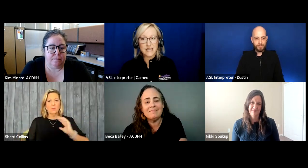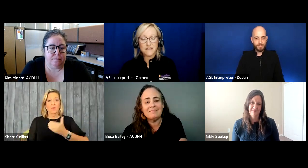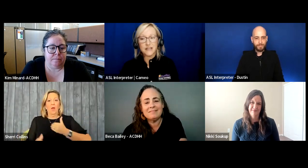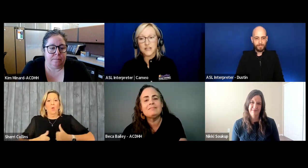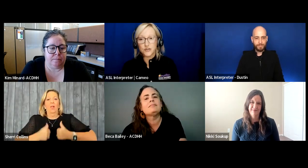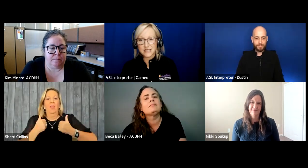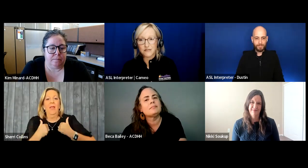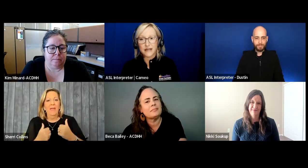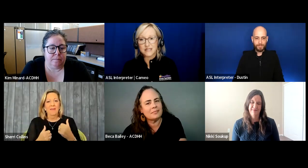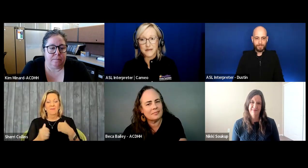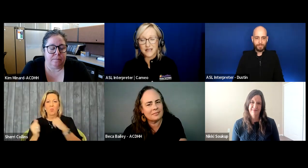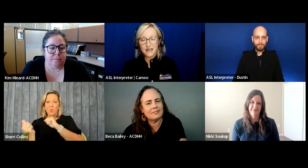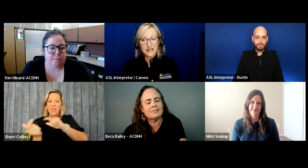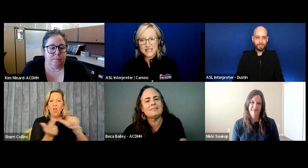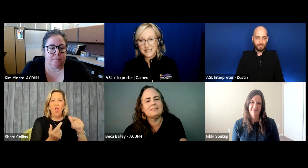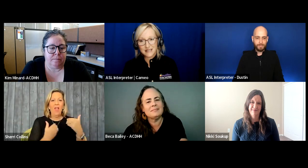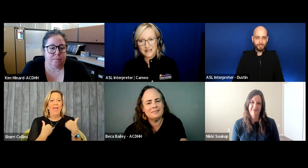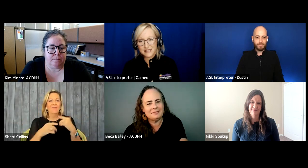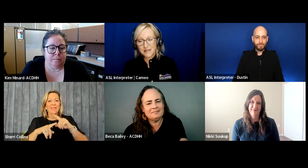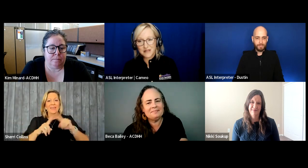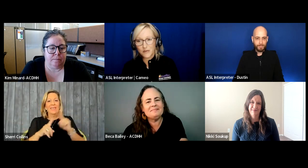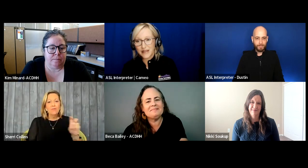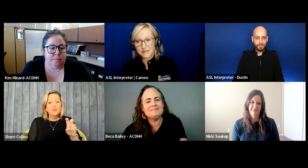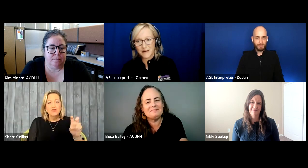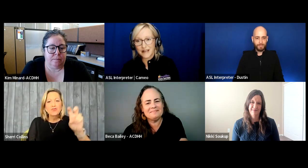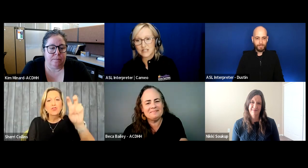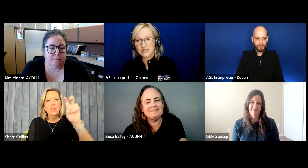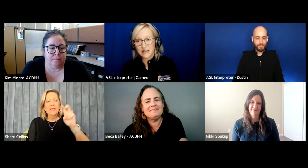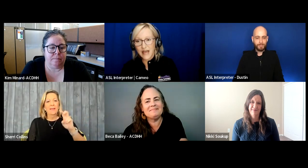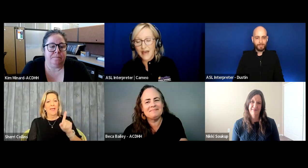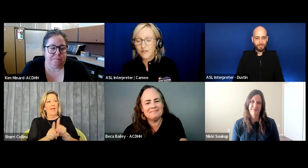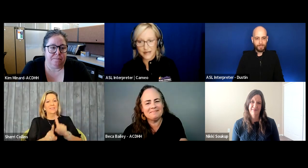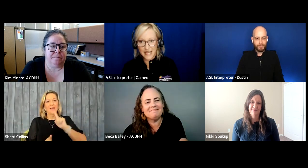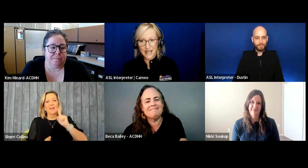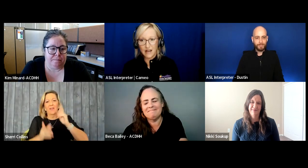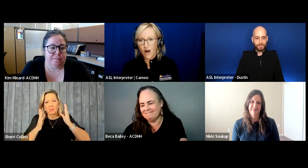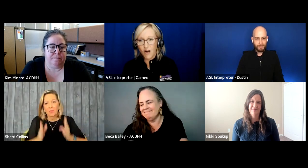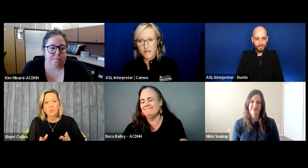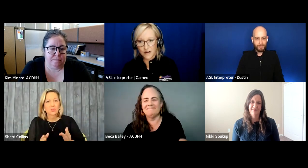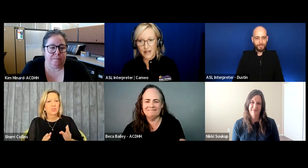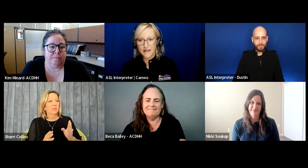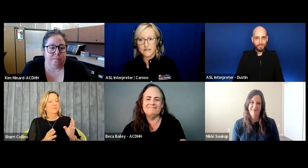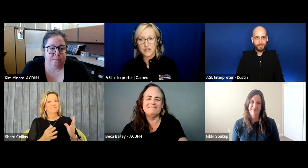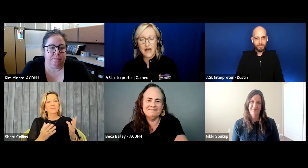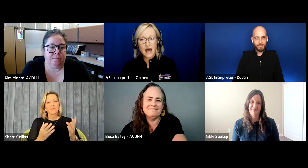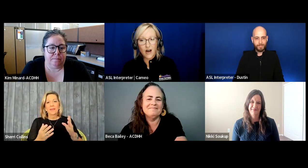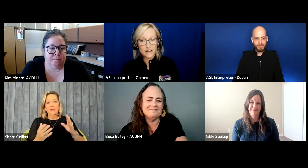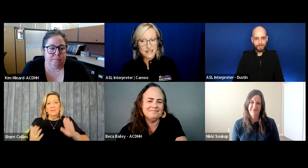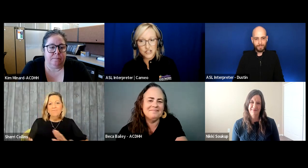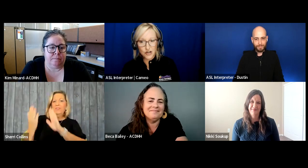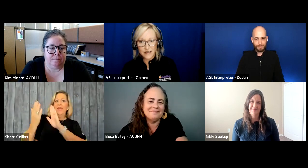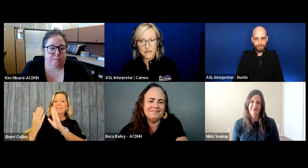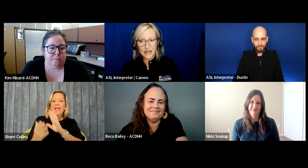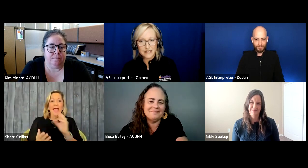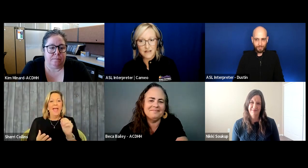of deaf issues and deaf rights, but this is something that we experience every day, all of our lives on